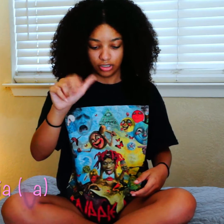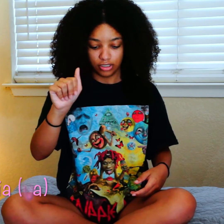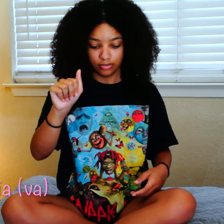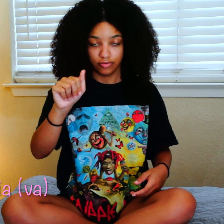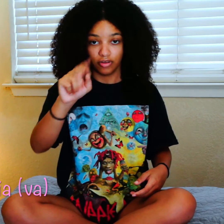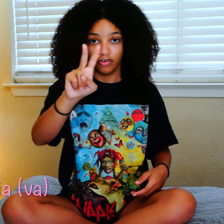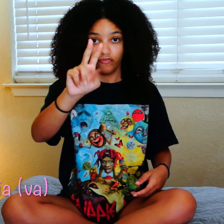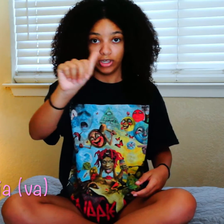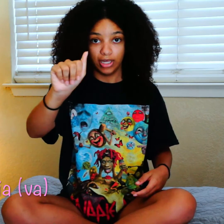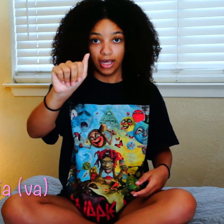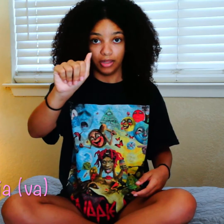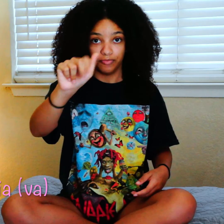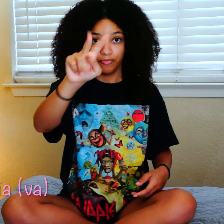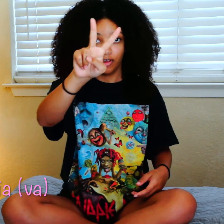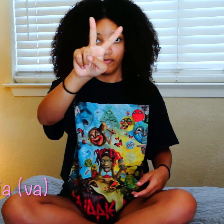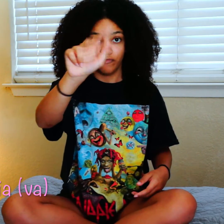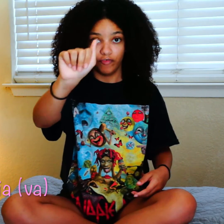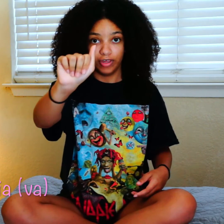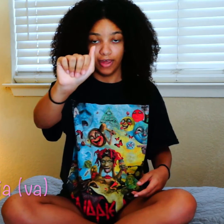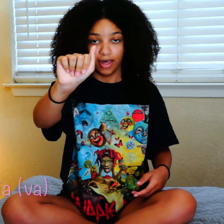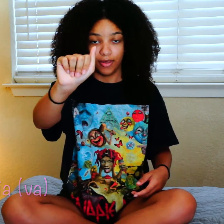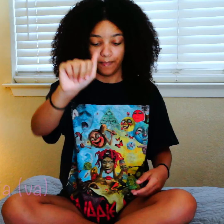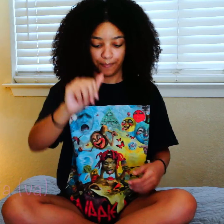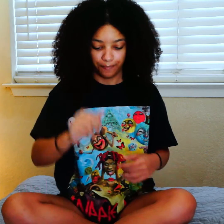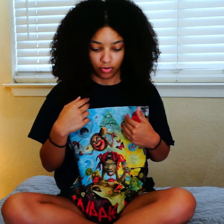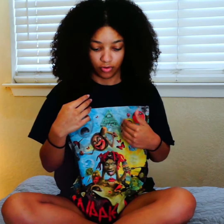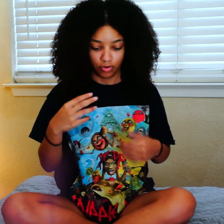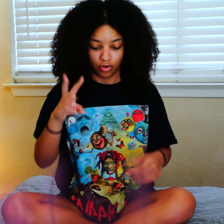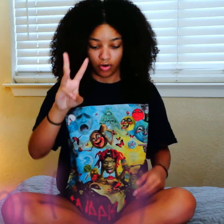Virginia. VA. VA.